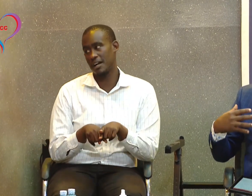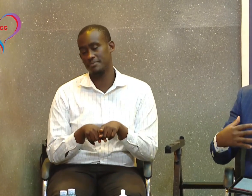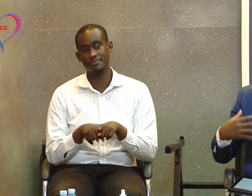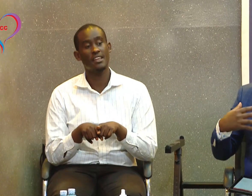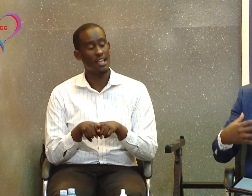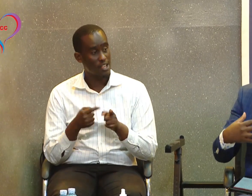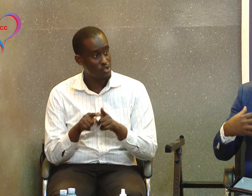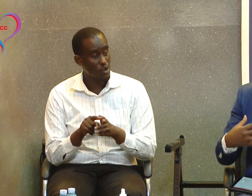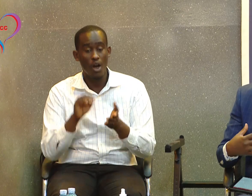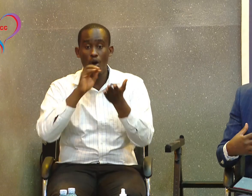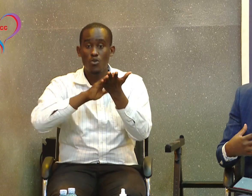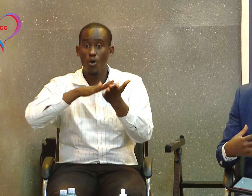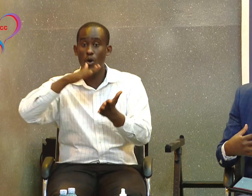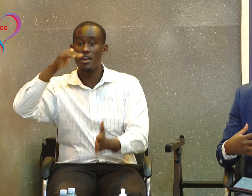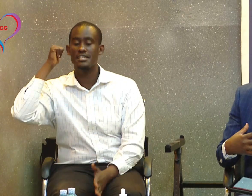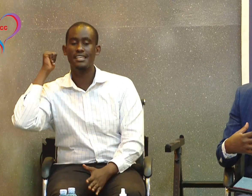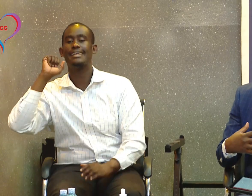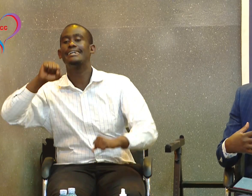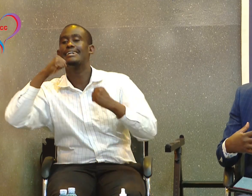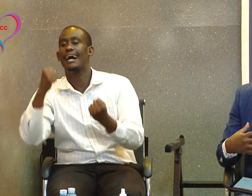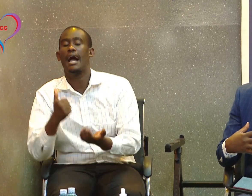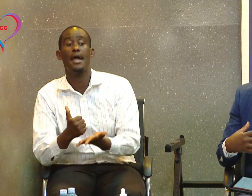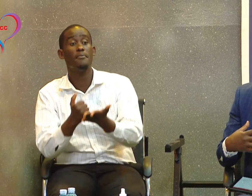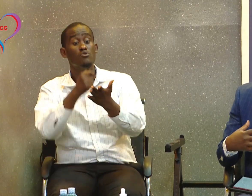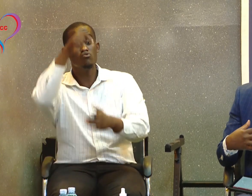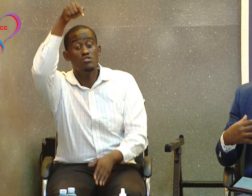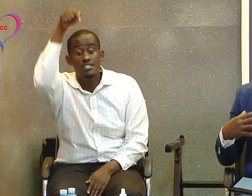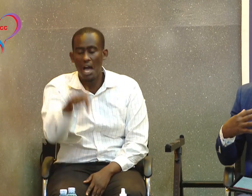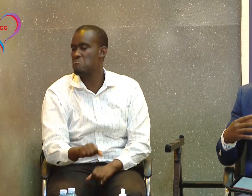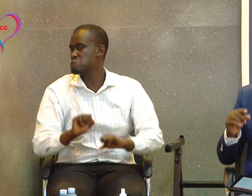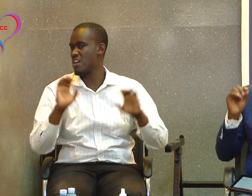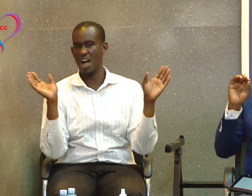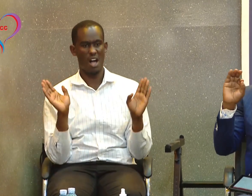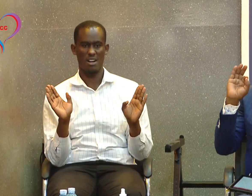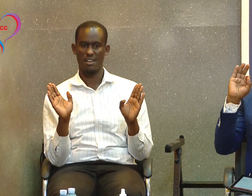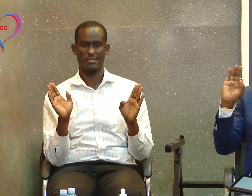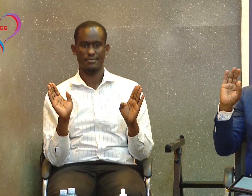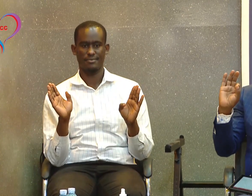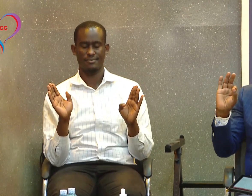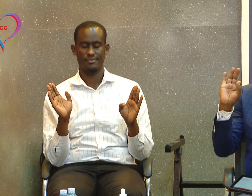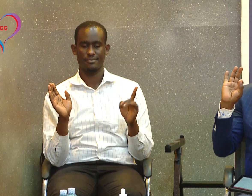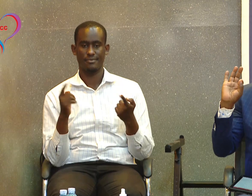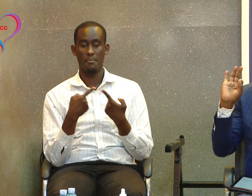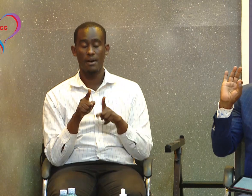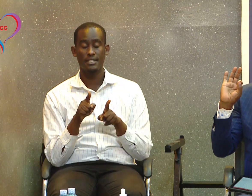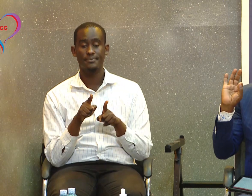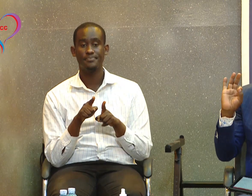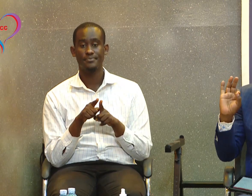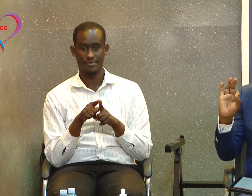glory of yesterday does not help you today. Kakati obuwanguzi bwajjo tebukuyamba leero. Only it can do it, it can signal to you that it